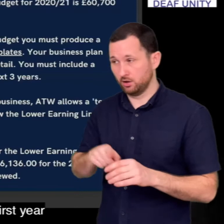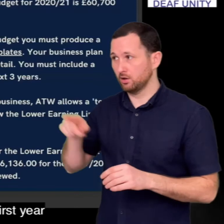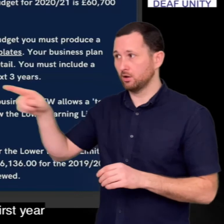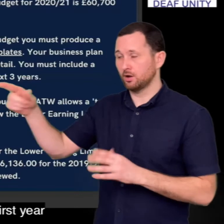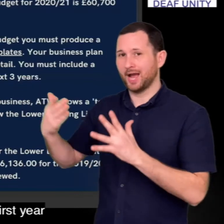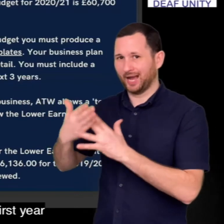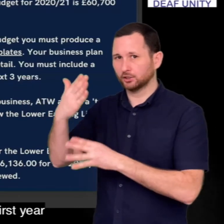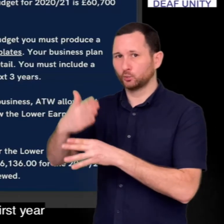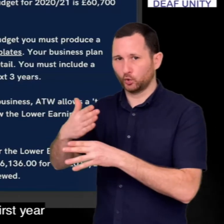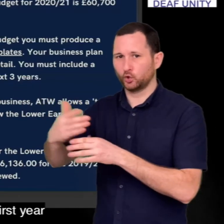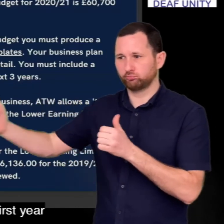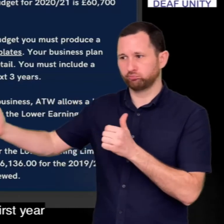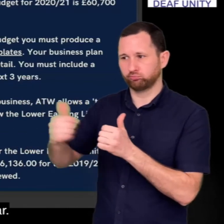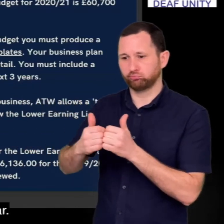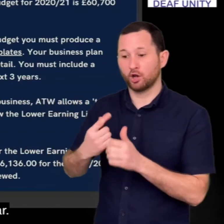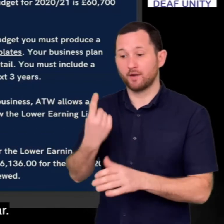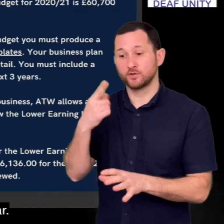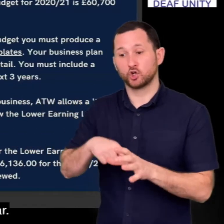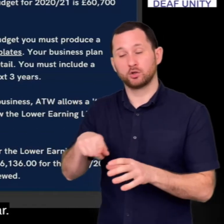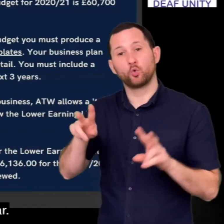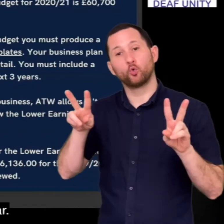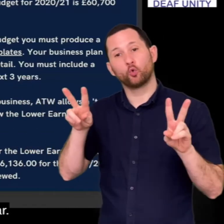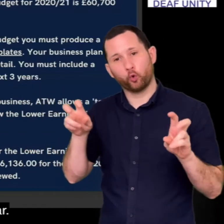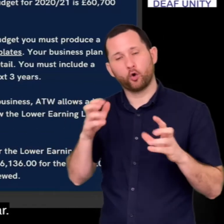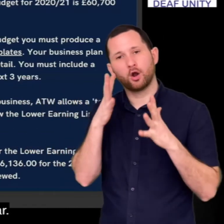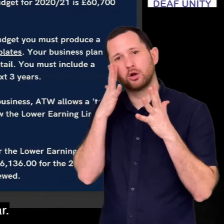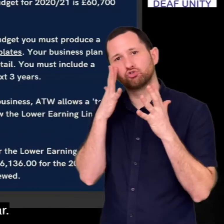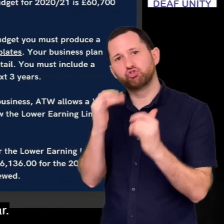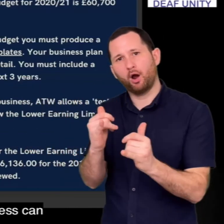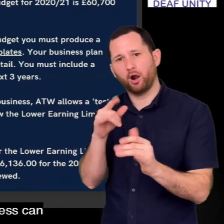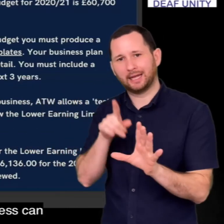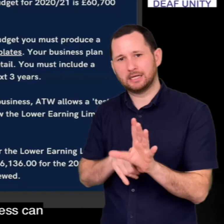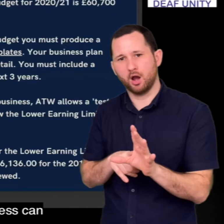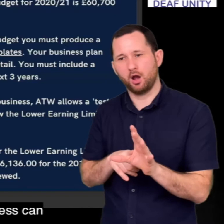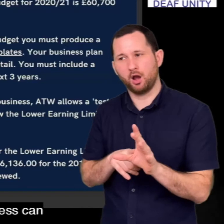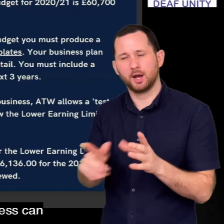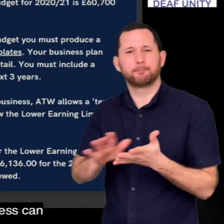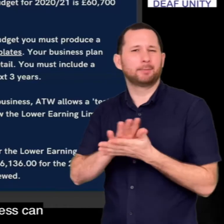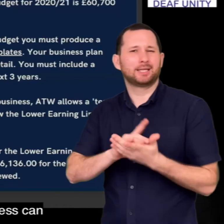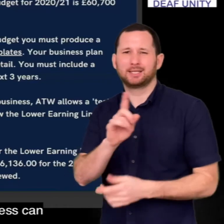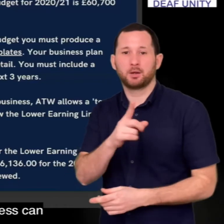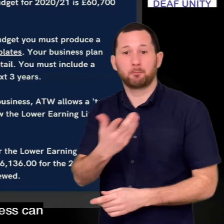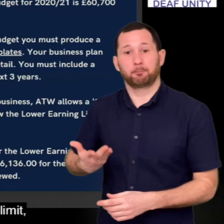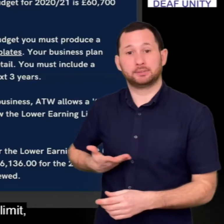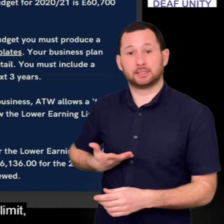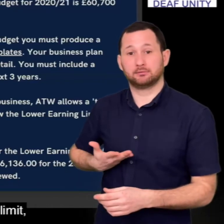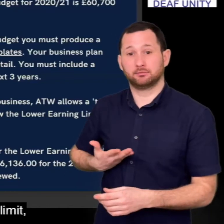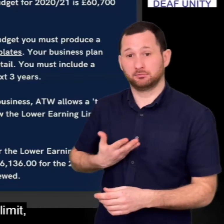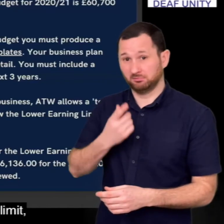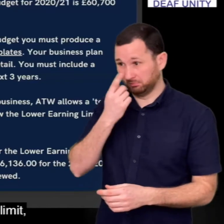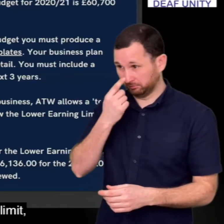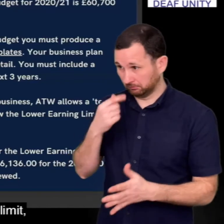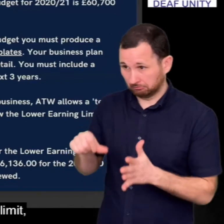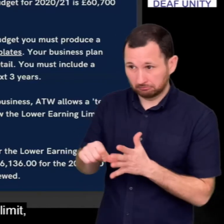Access to Work allows the first year to be called a test year. This means that your business can earn below the